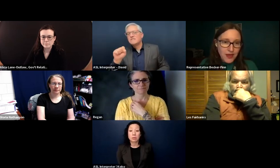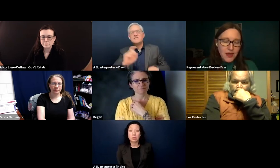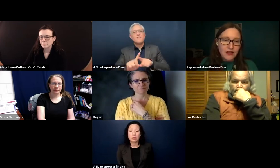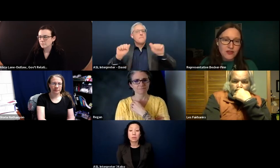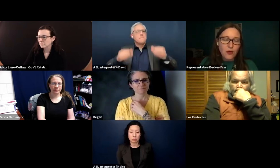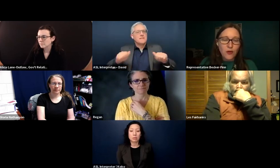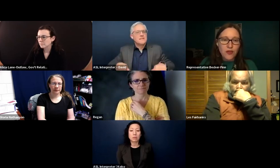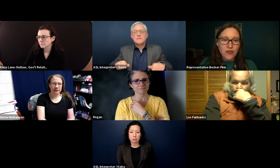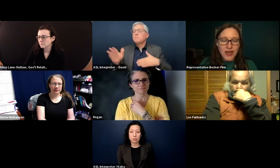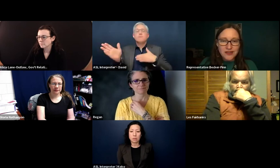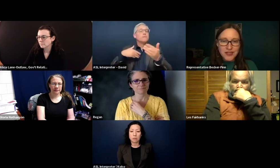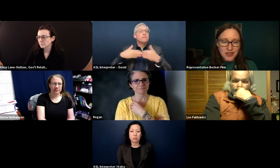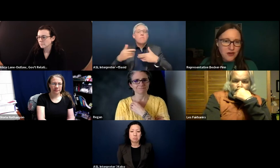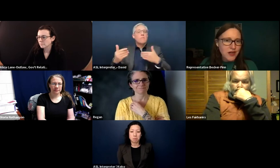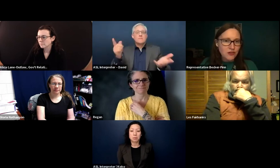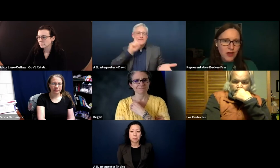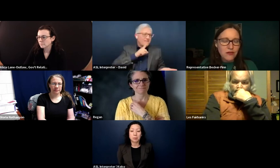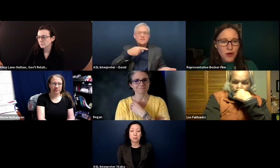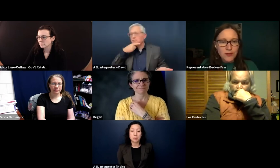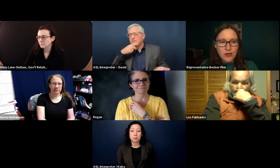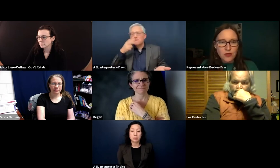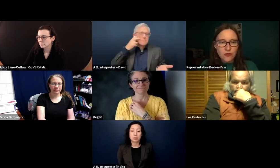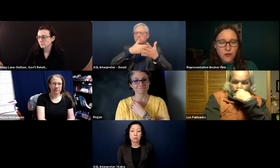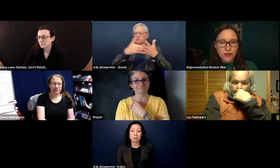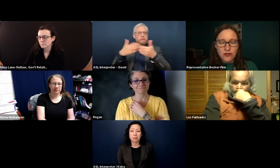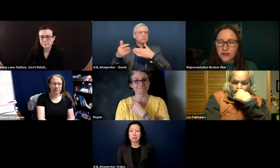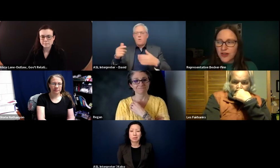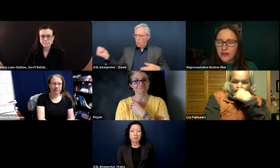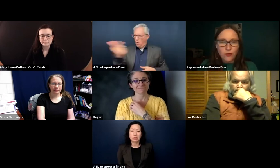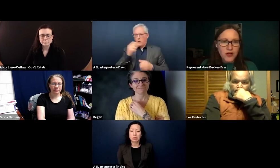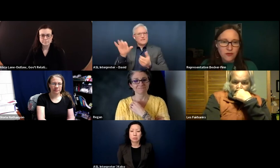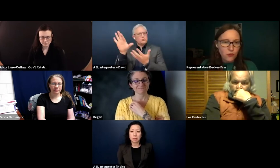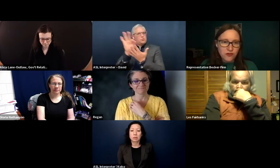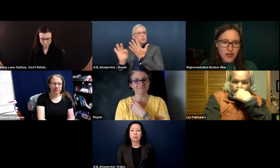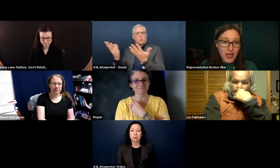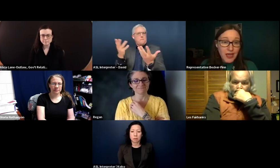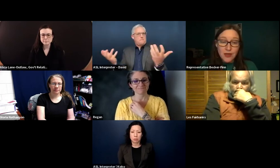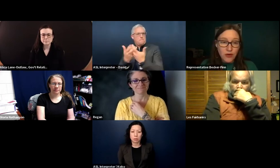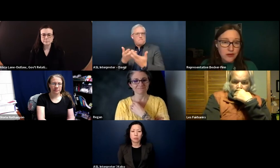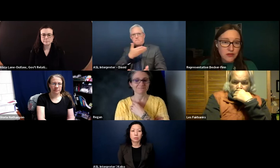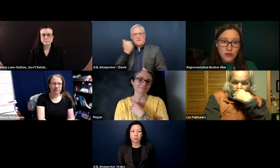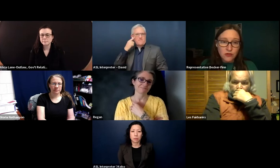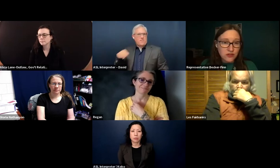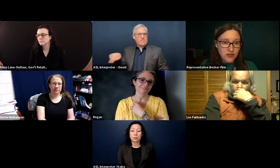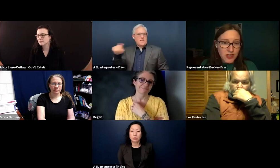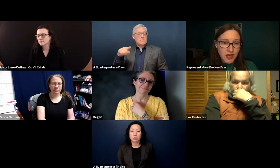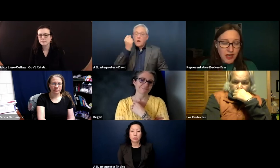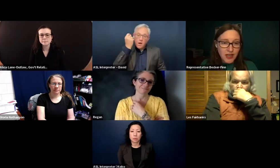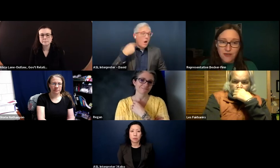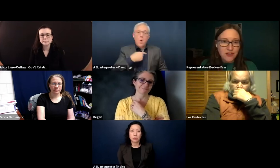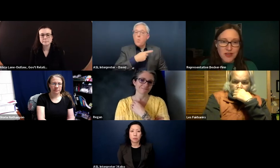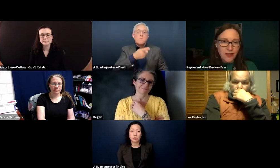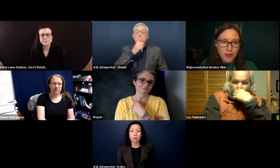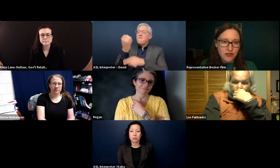them. And so the idea here, and I want to make sure folks understand this, we're not forcing anyone to use a